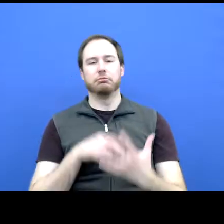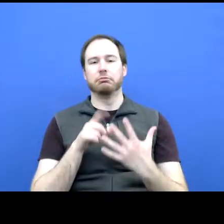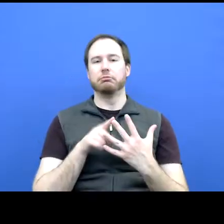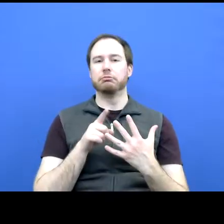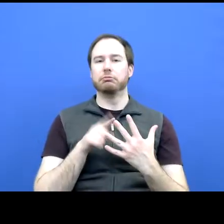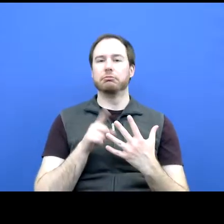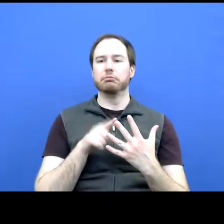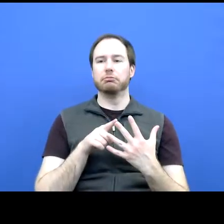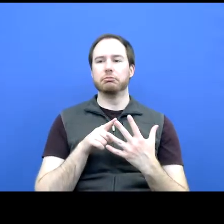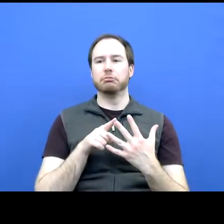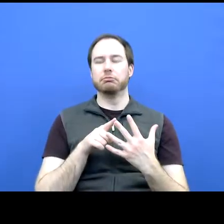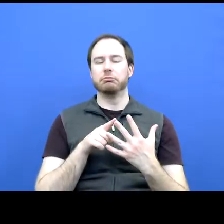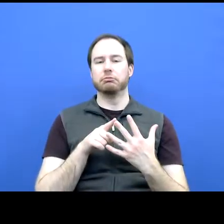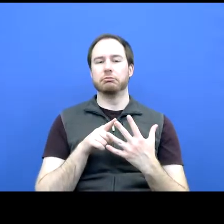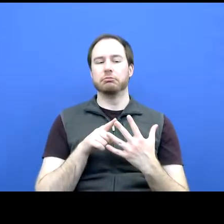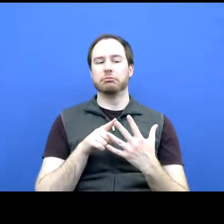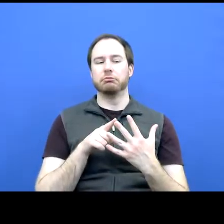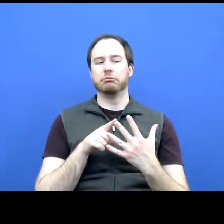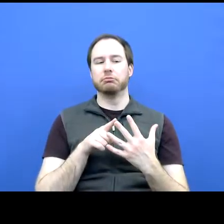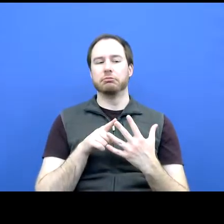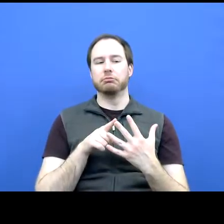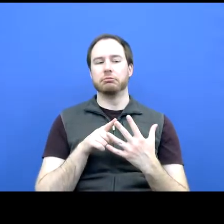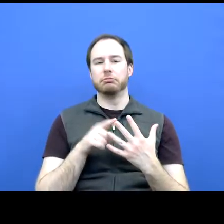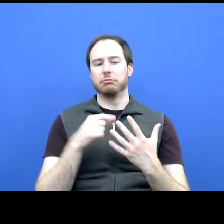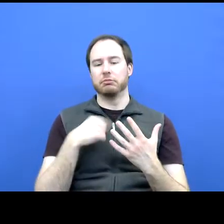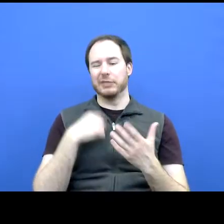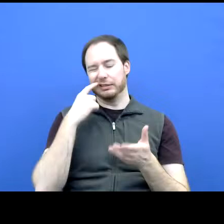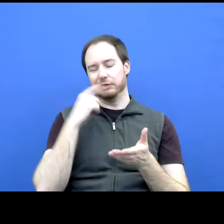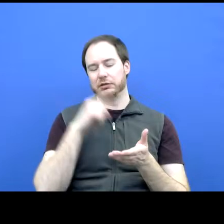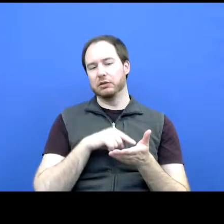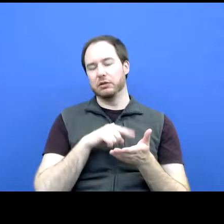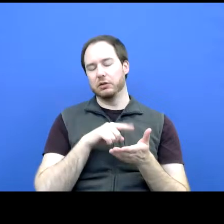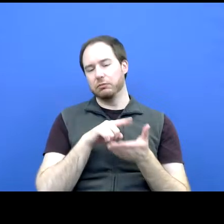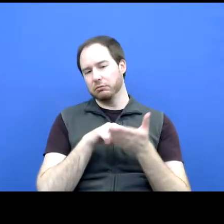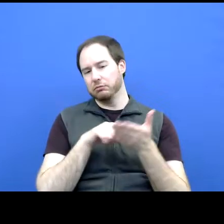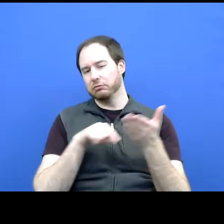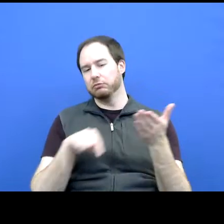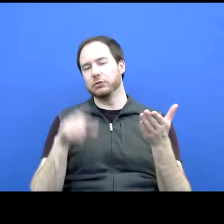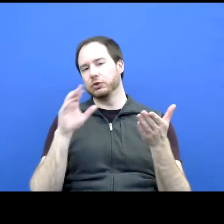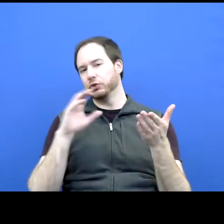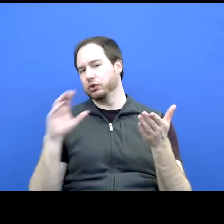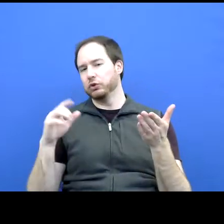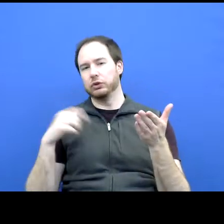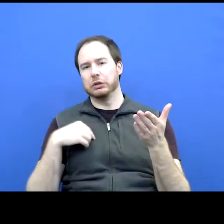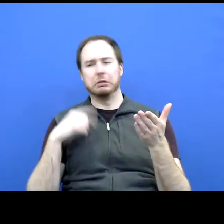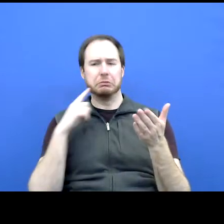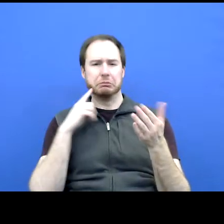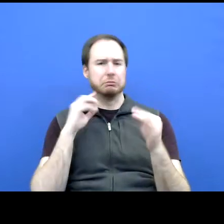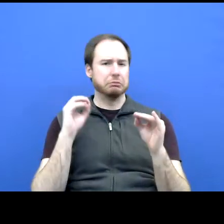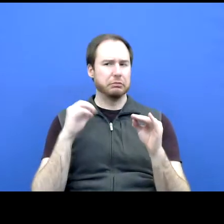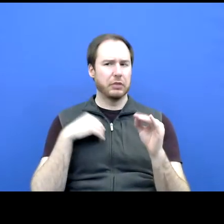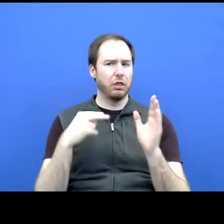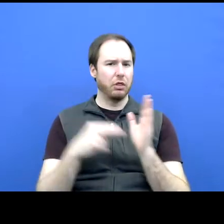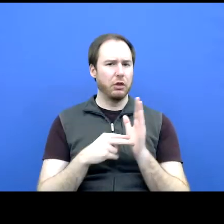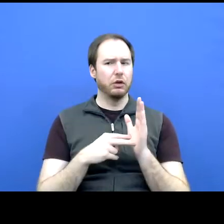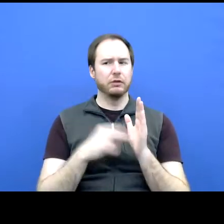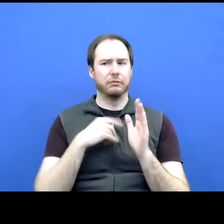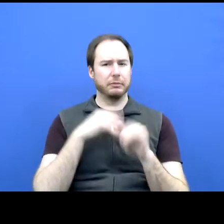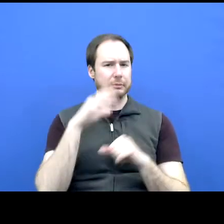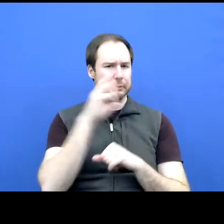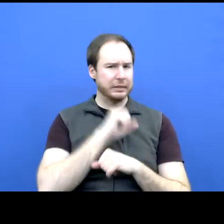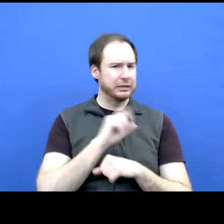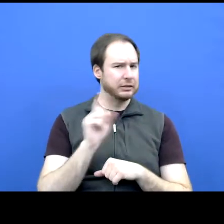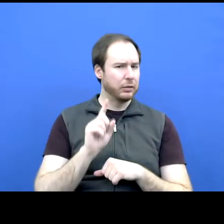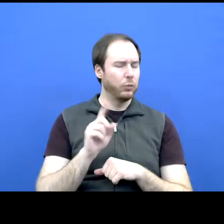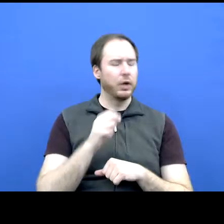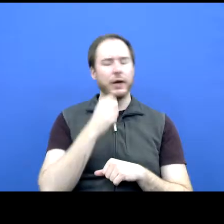So where we're at, so like I just searched through just to make sure because I hadn't heard about it and I looked through to see if I missed it